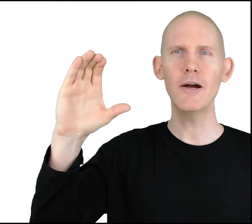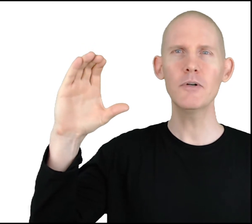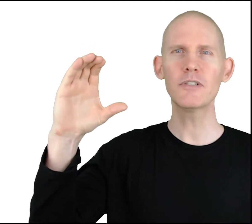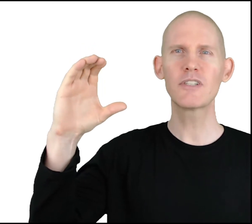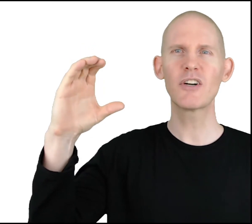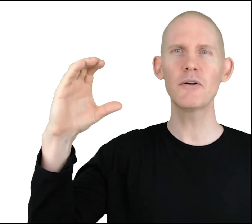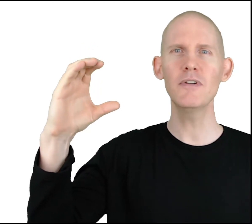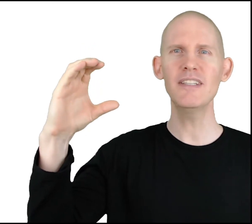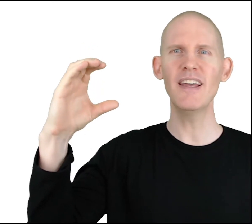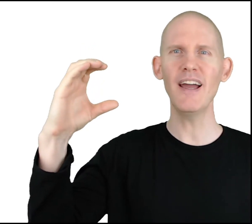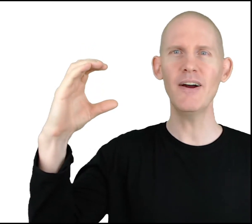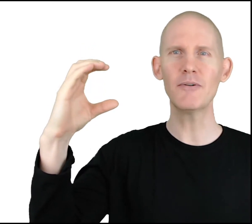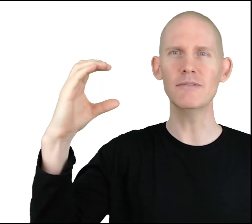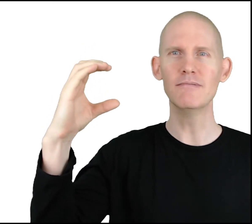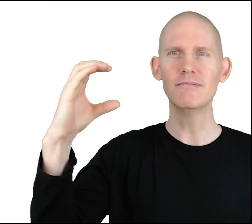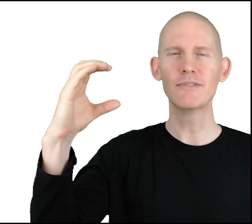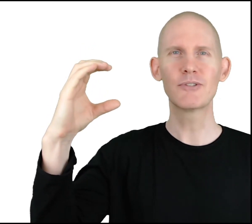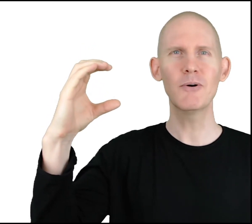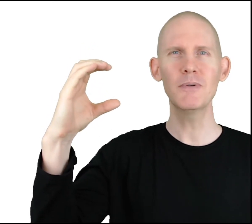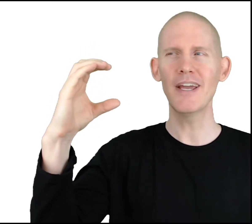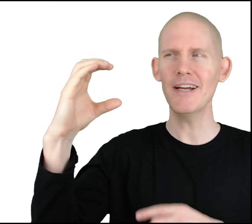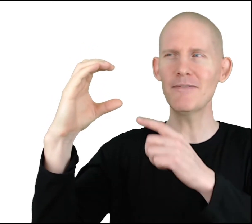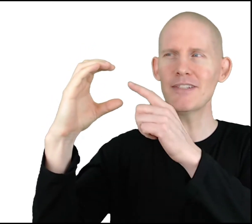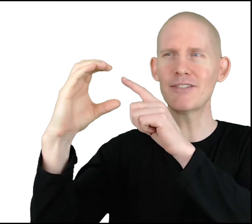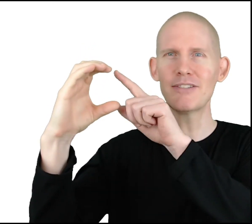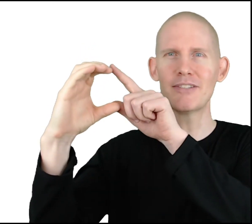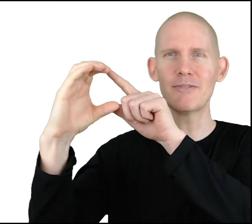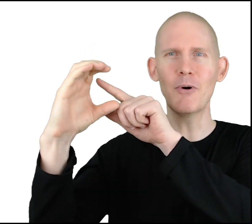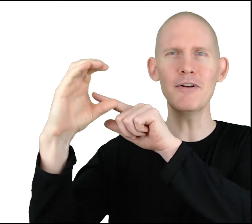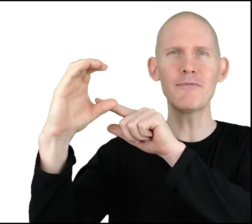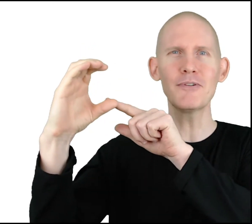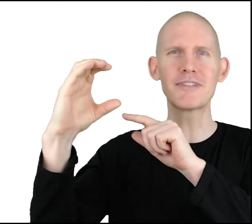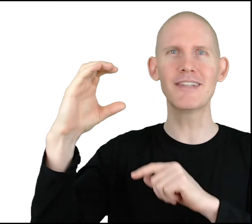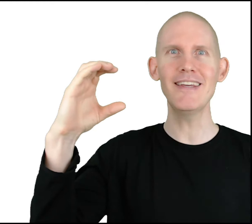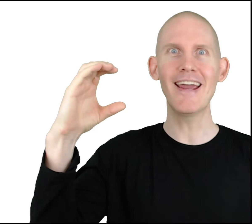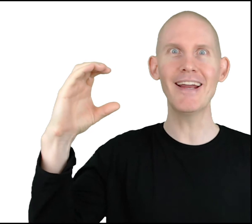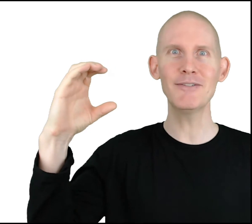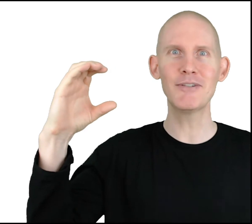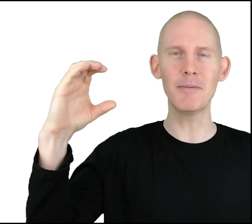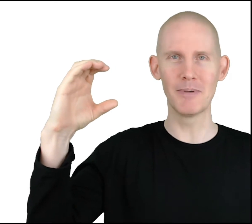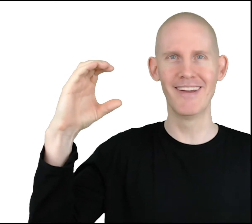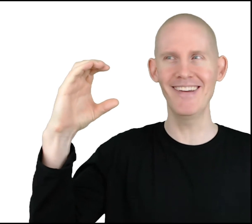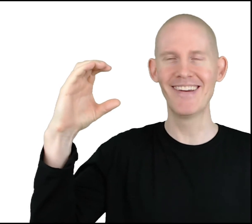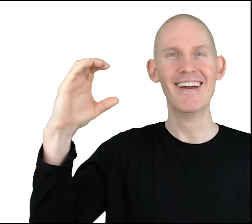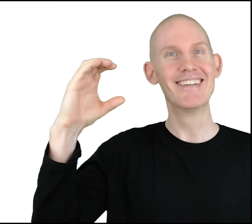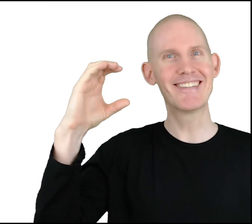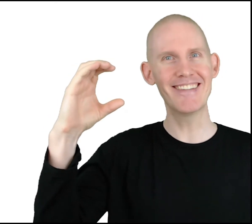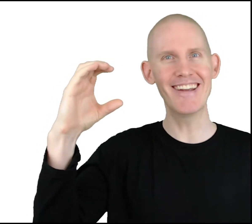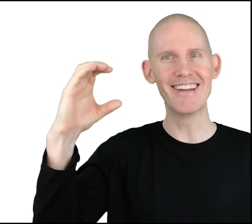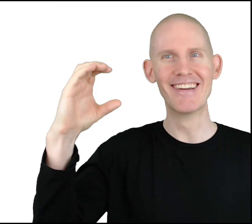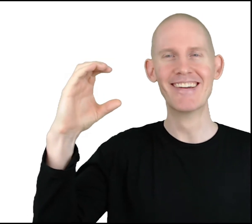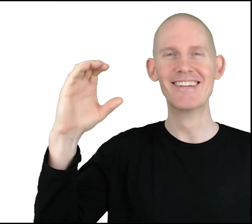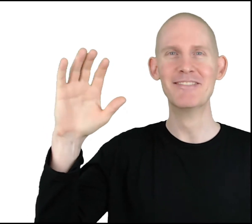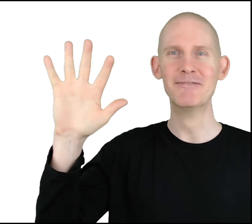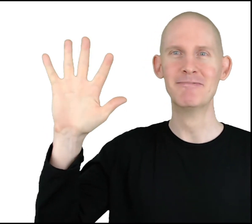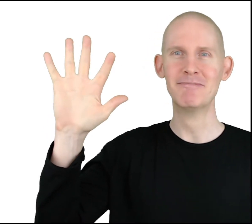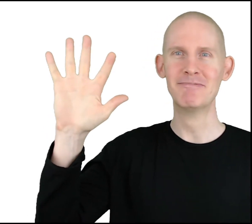just curving down. So we have this wonderful C hand shape. C.